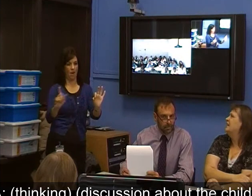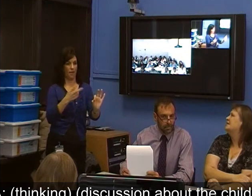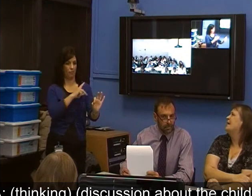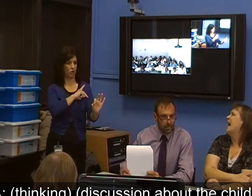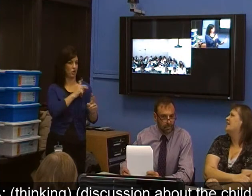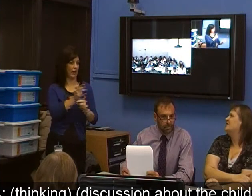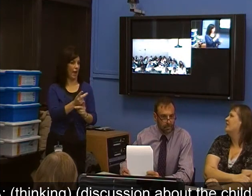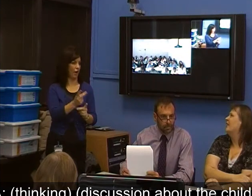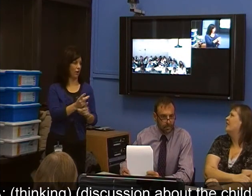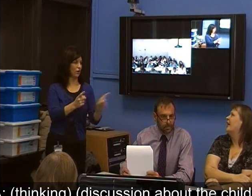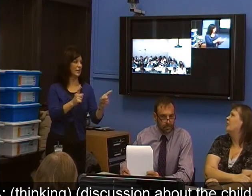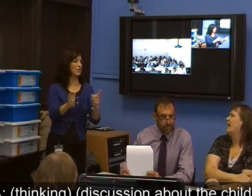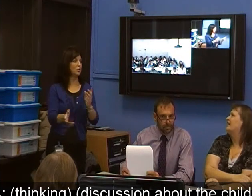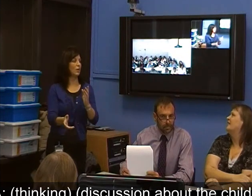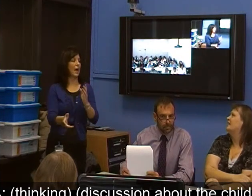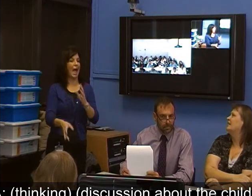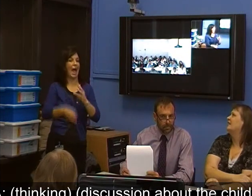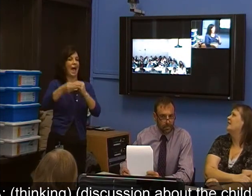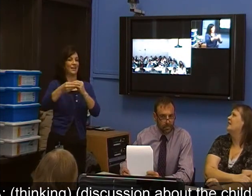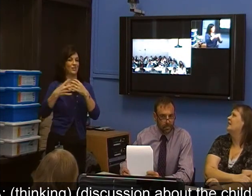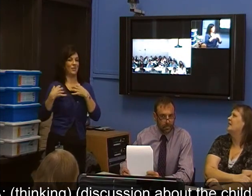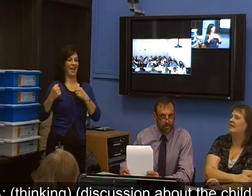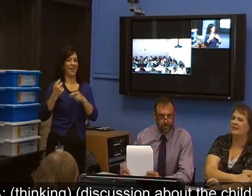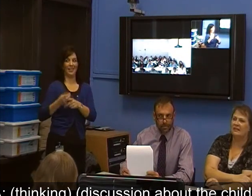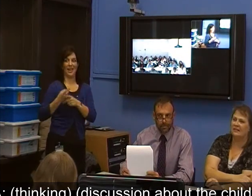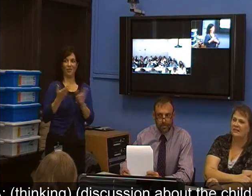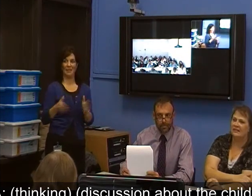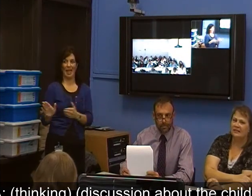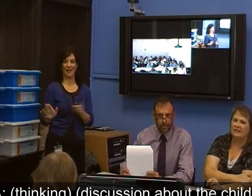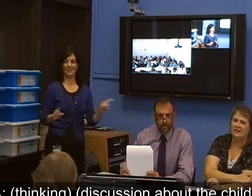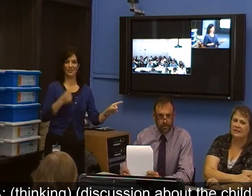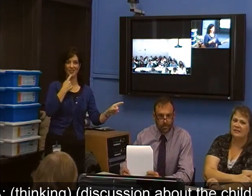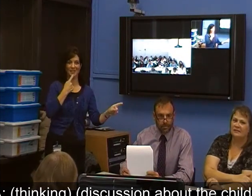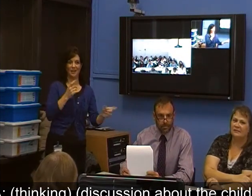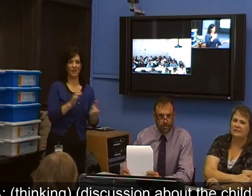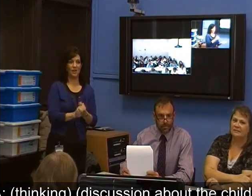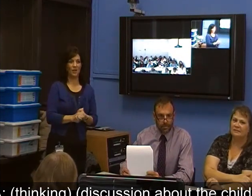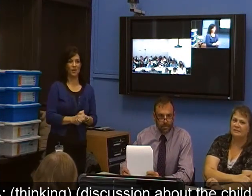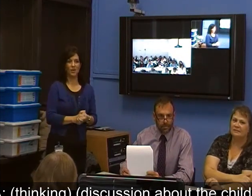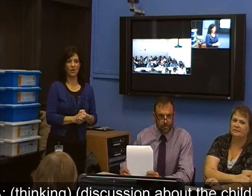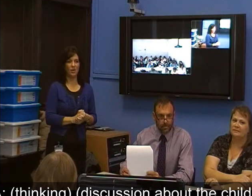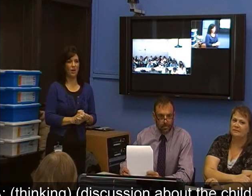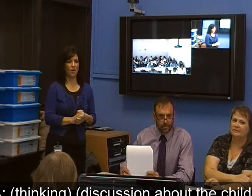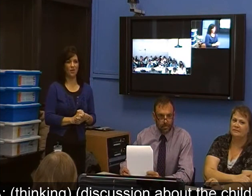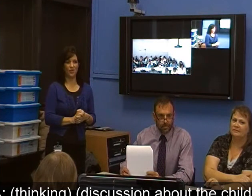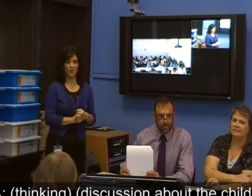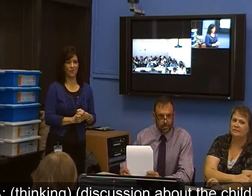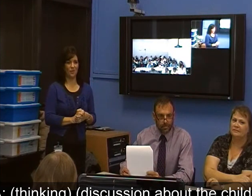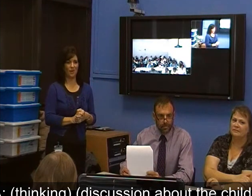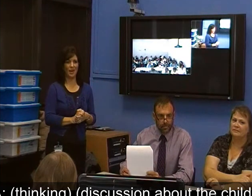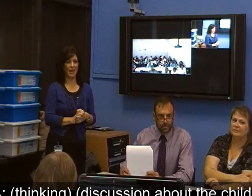F1. And it needs to be added to the health care plan. What?